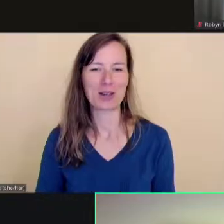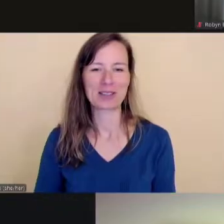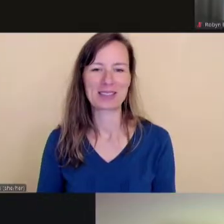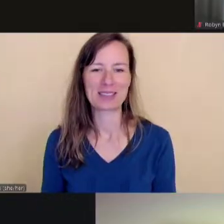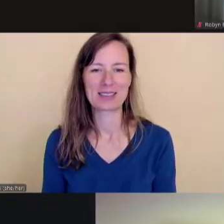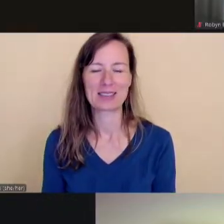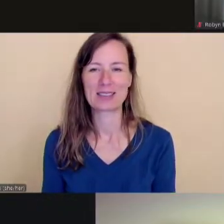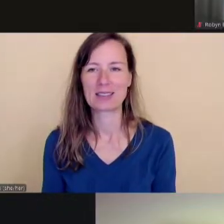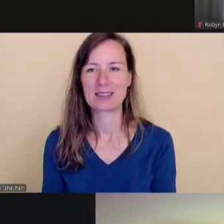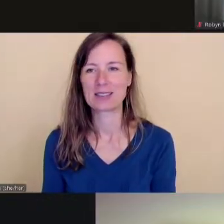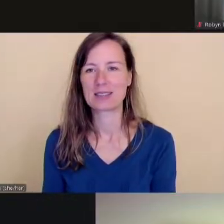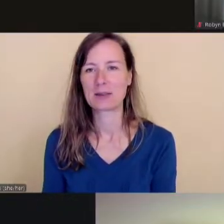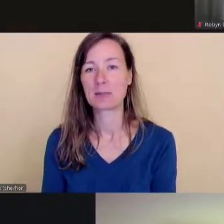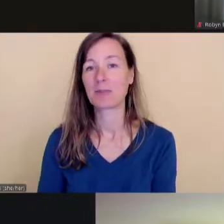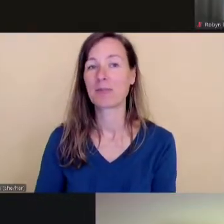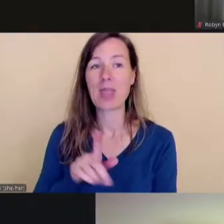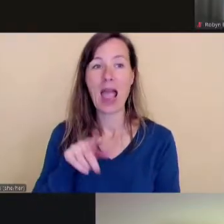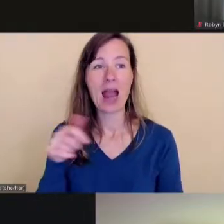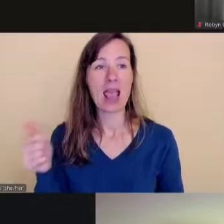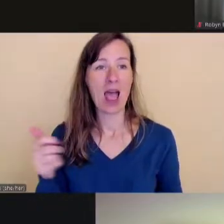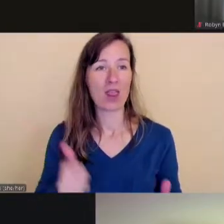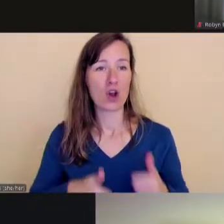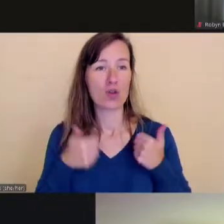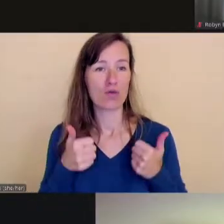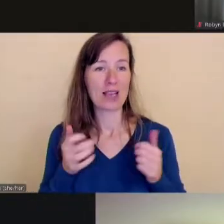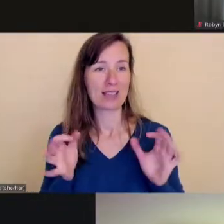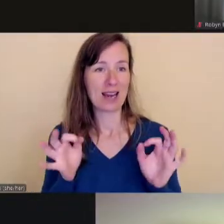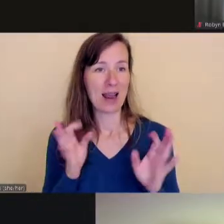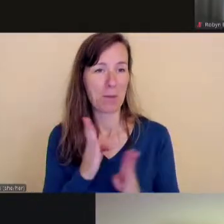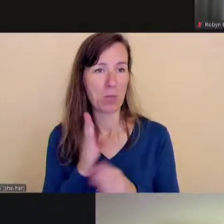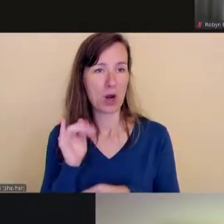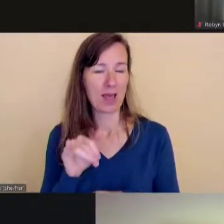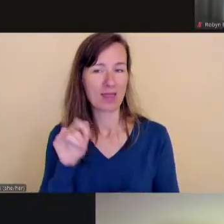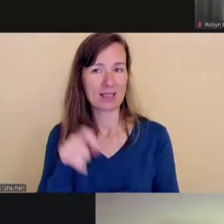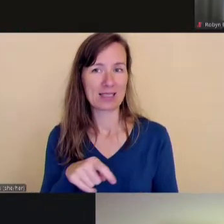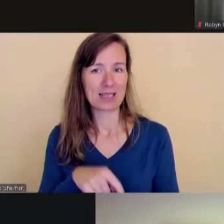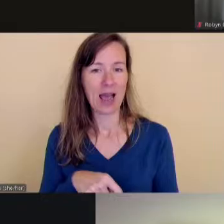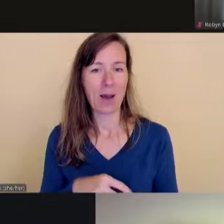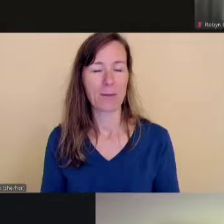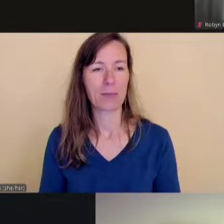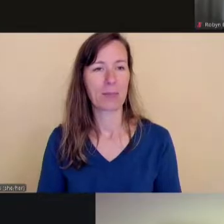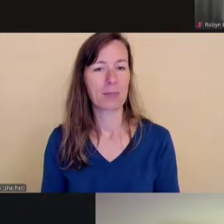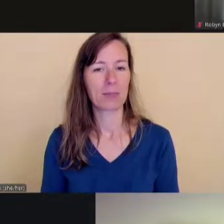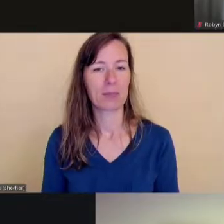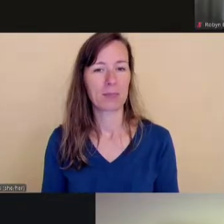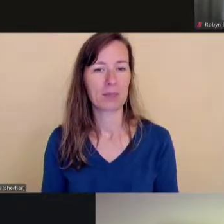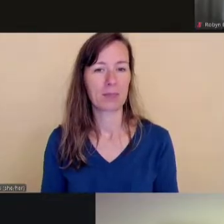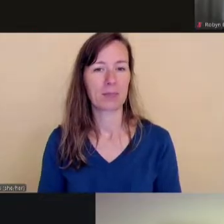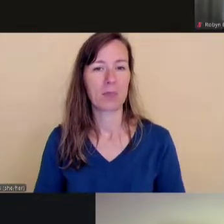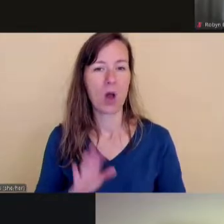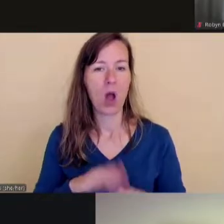Is there any other resident input at this time on the Ely building construction?